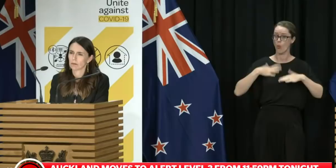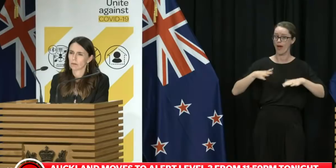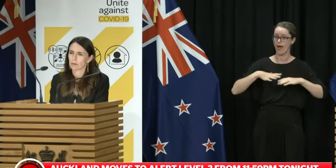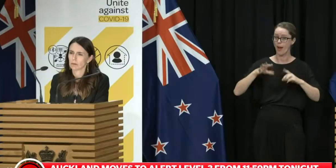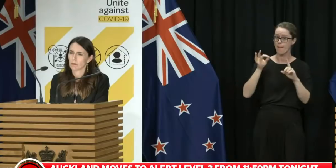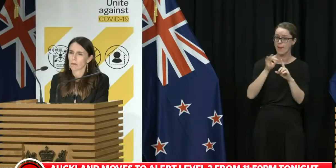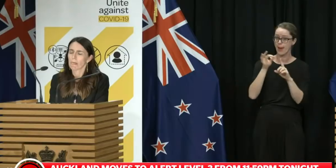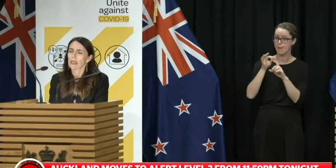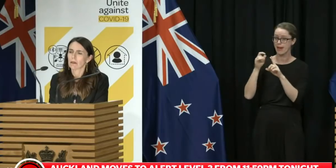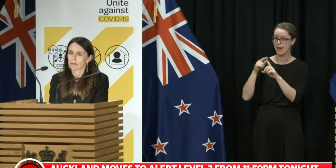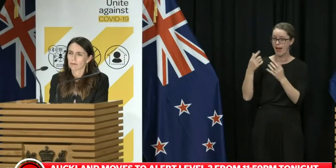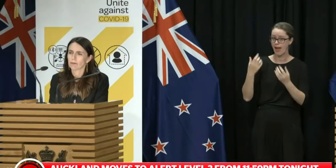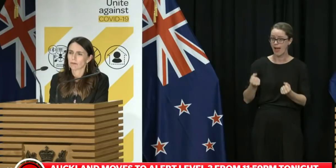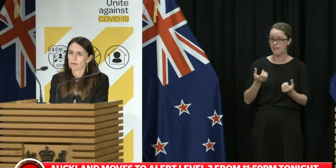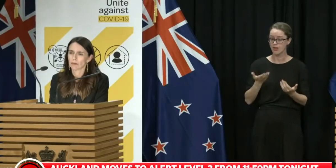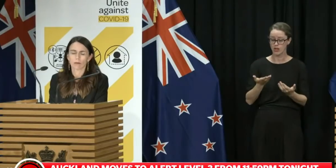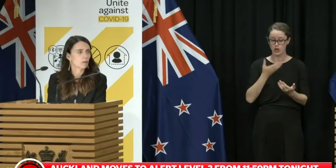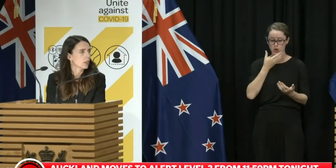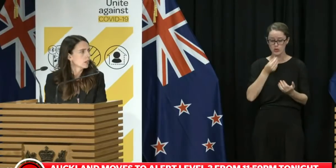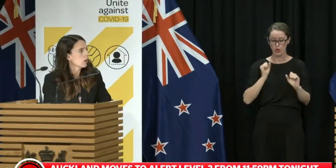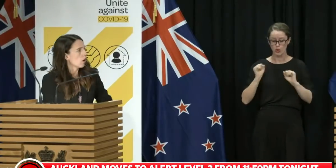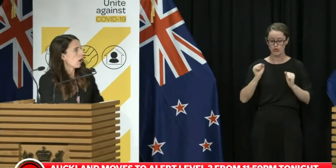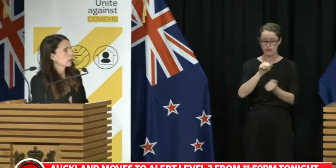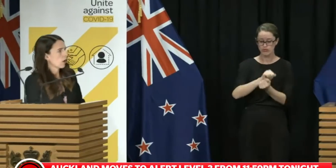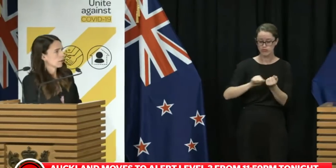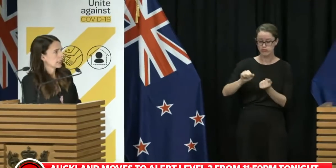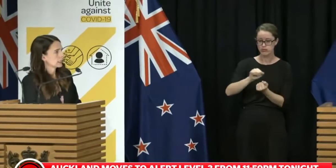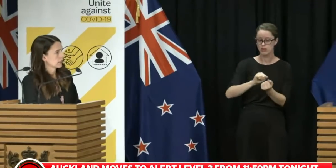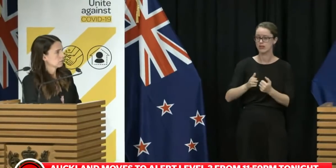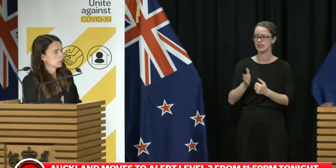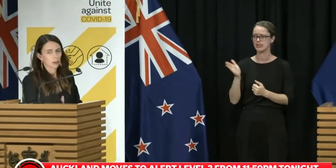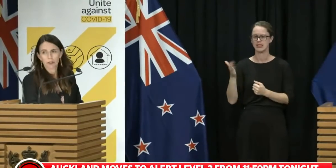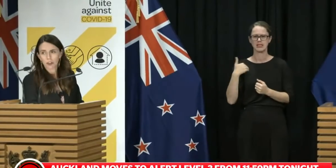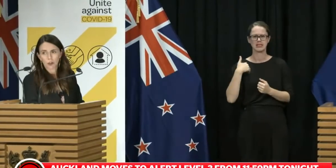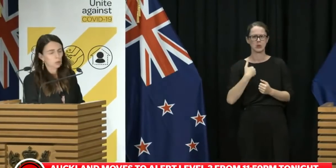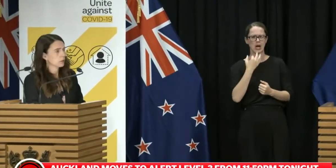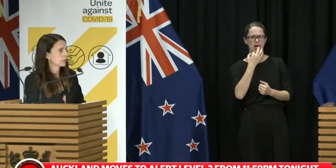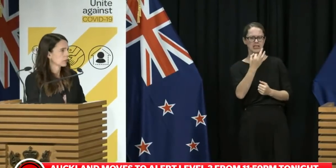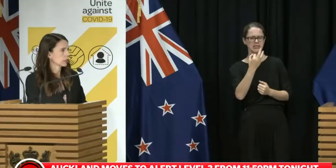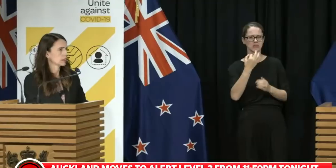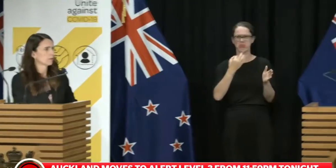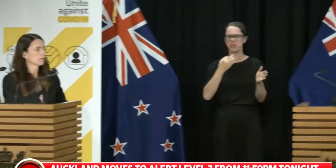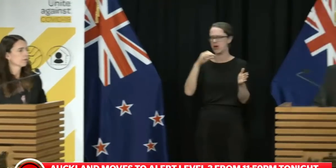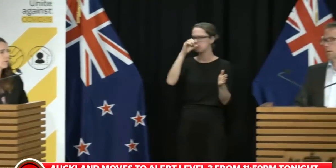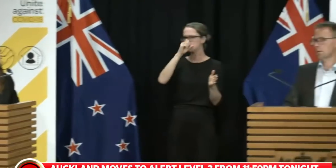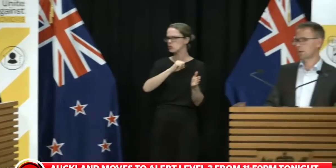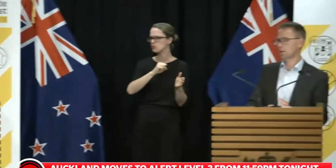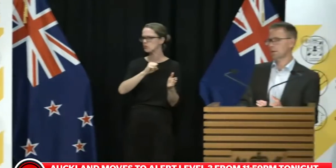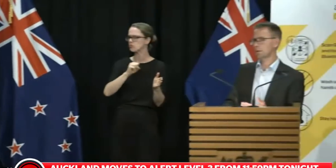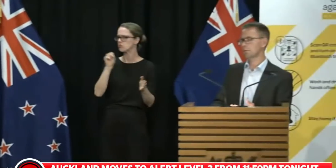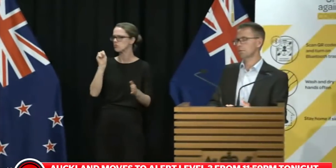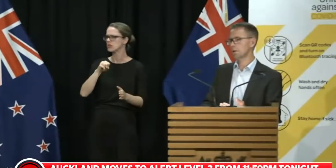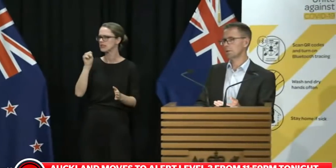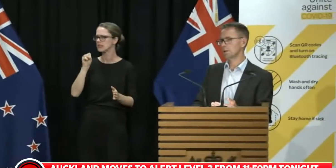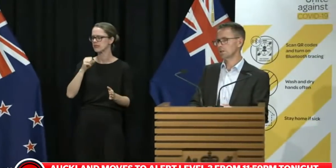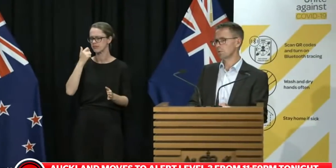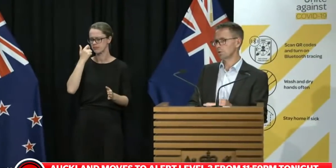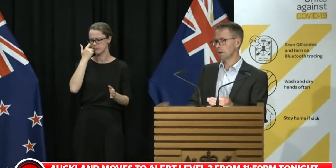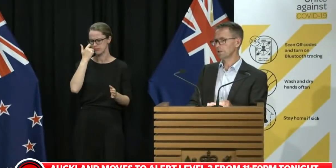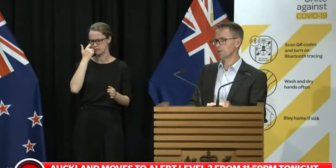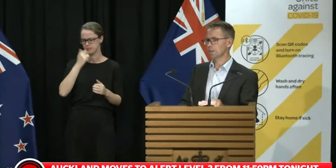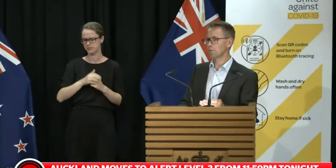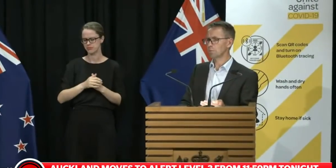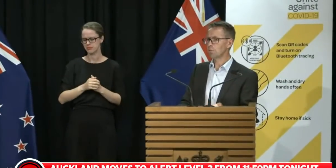PPE gear when she was dealing with the laundry? I would need to refer to I would Dr. assume Bloomfield on this. so. I think in